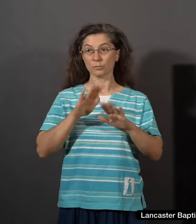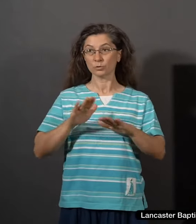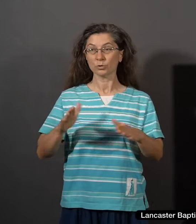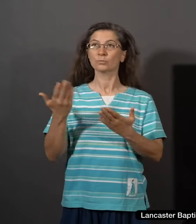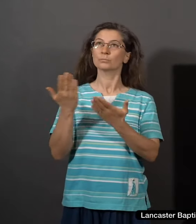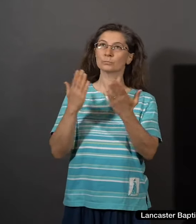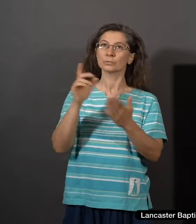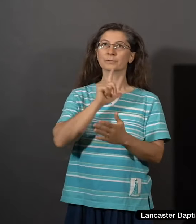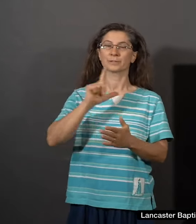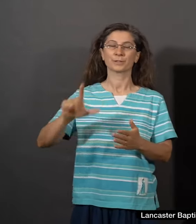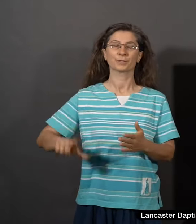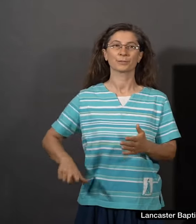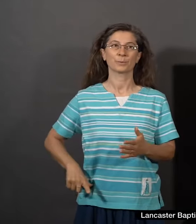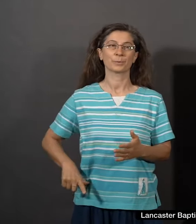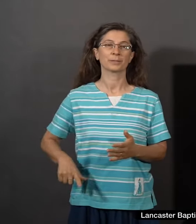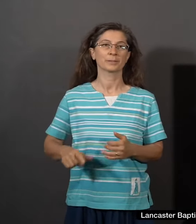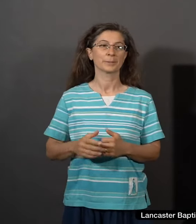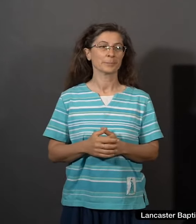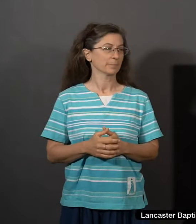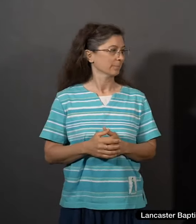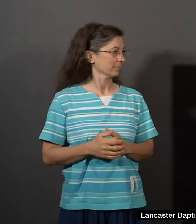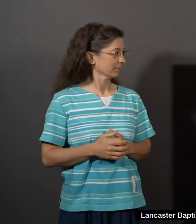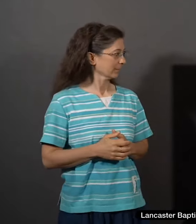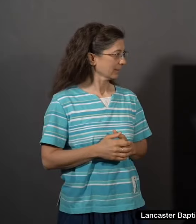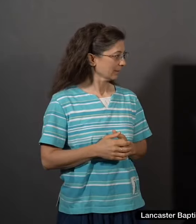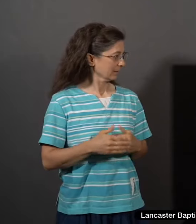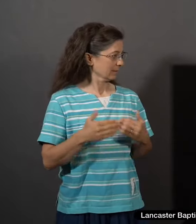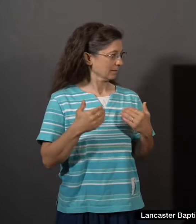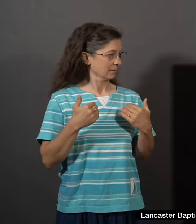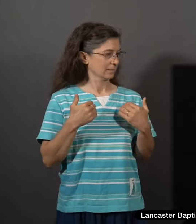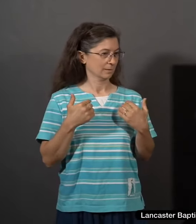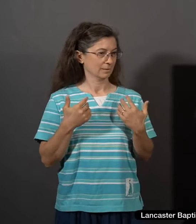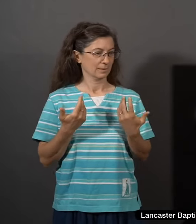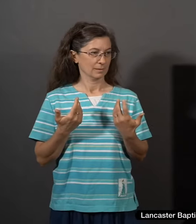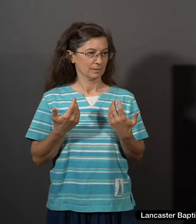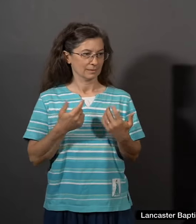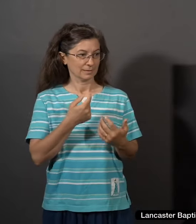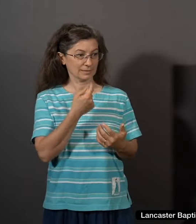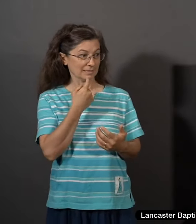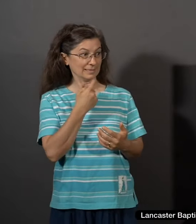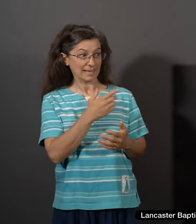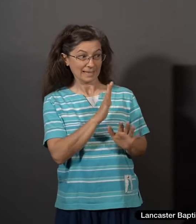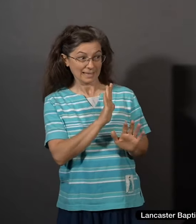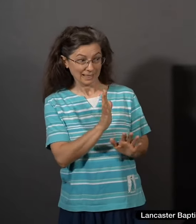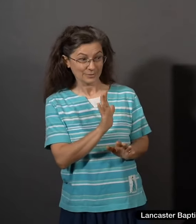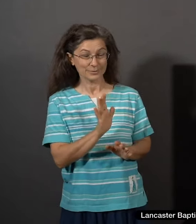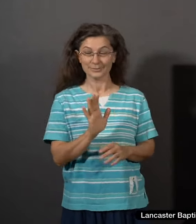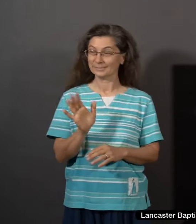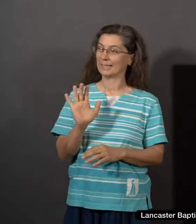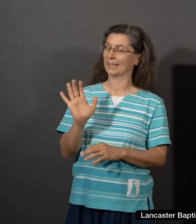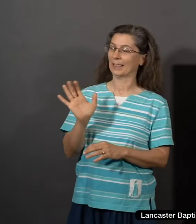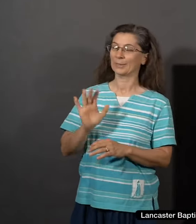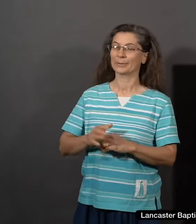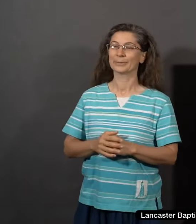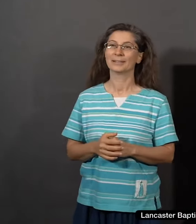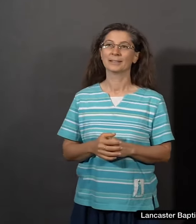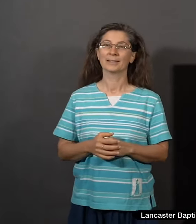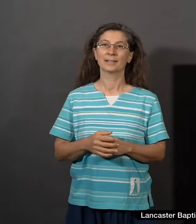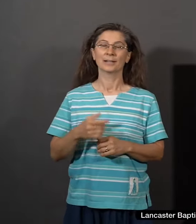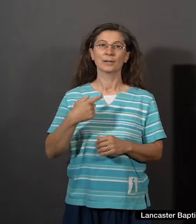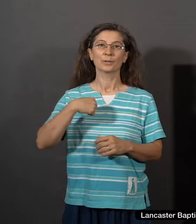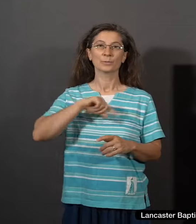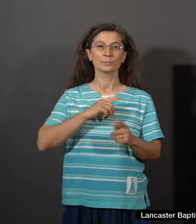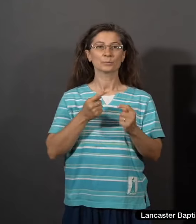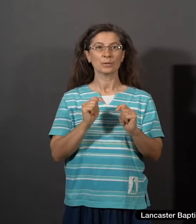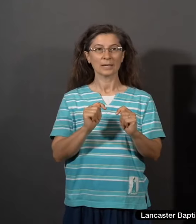and are you getting some emails here say hello hello so we're trying to get